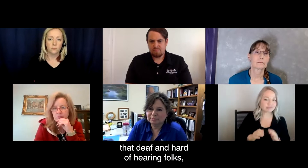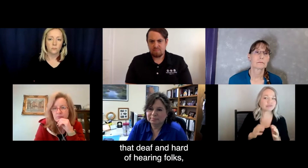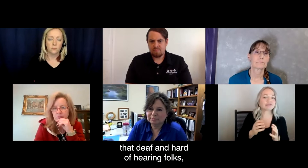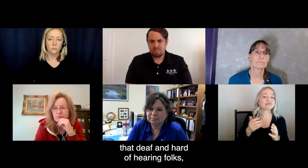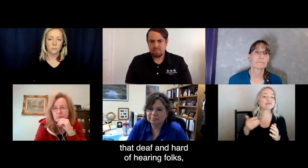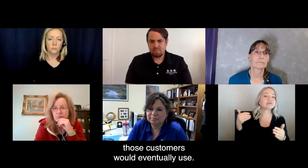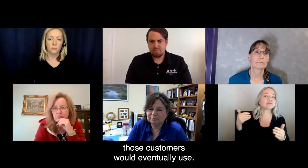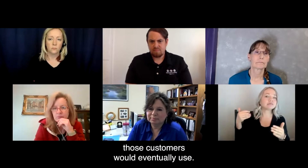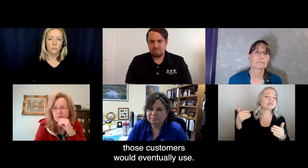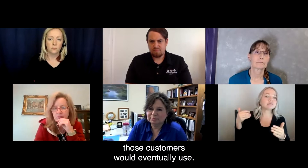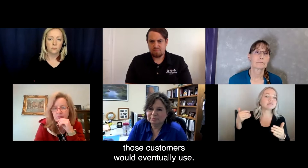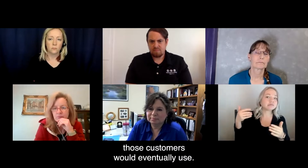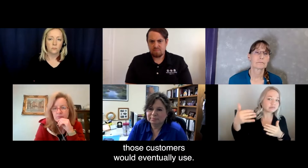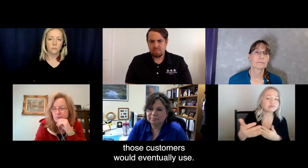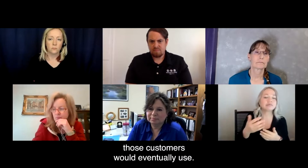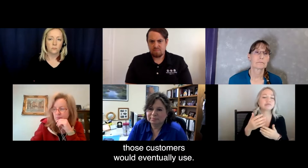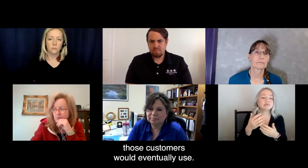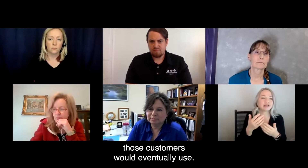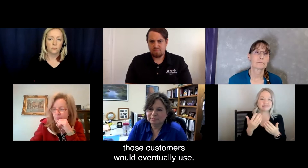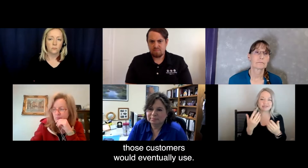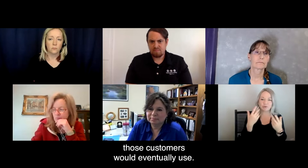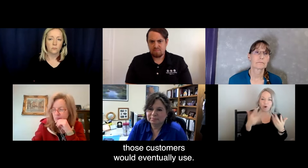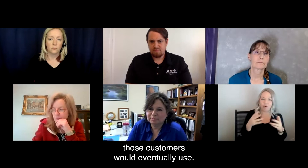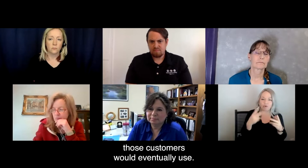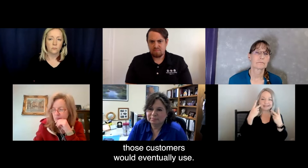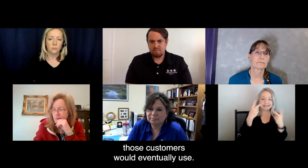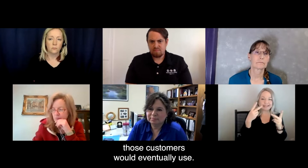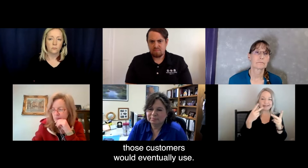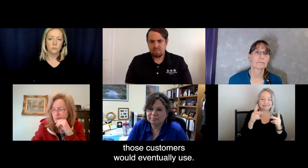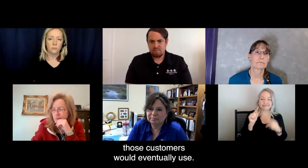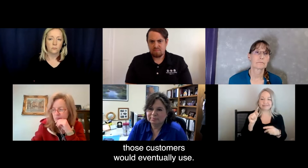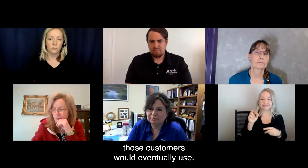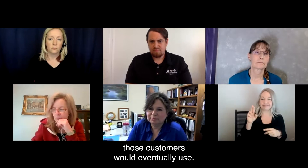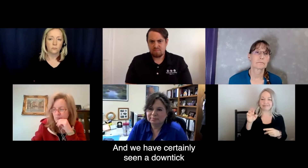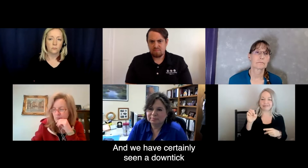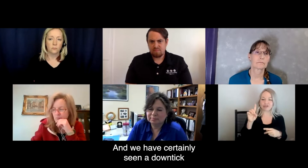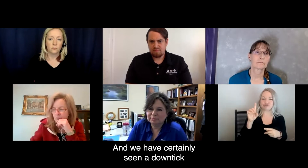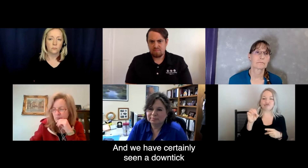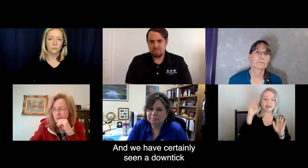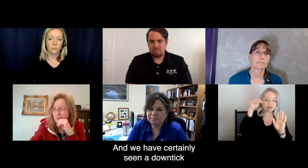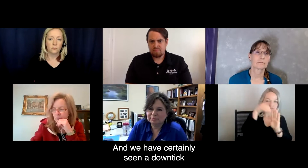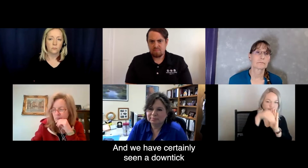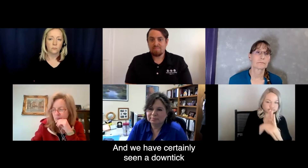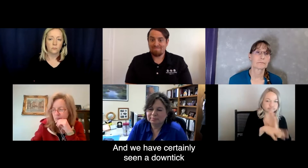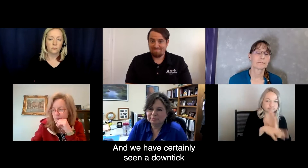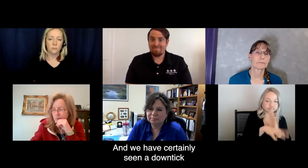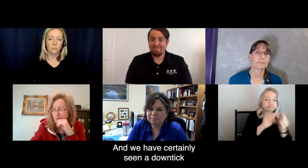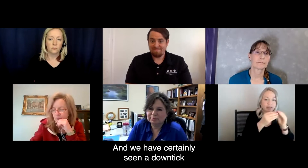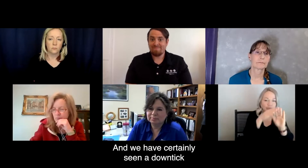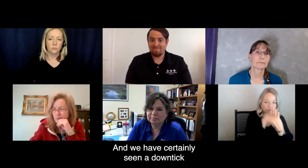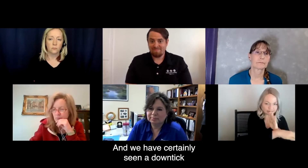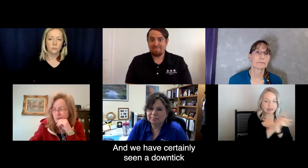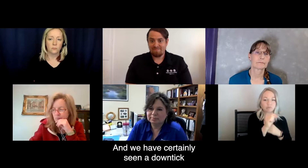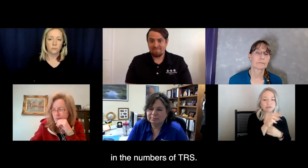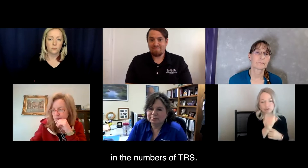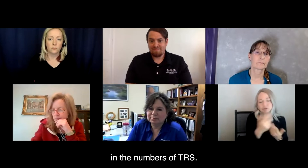folks, those customers, would eventually use. And we have certainly seen